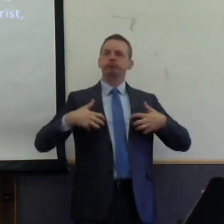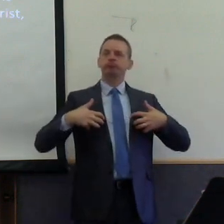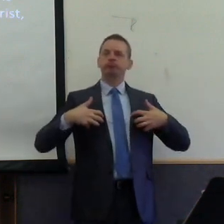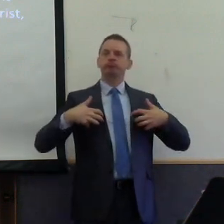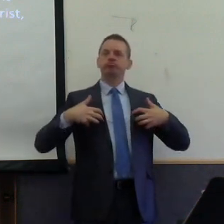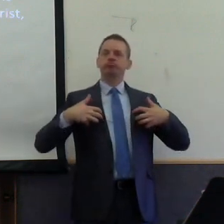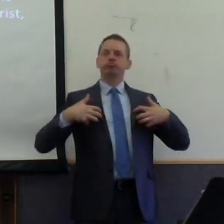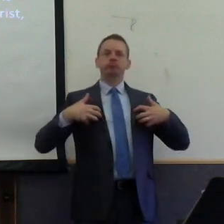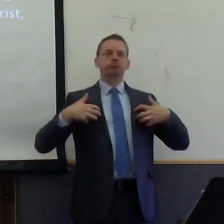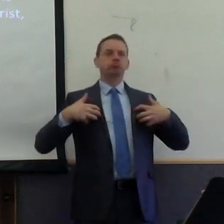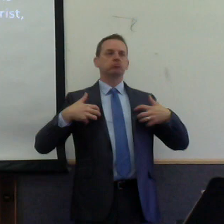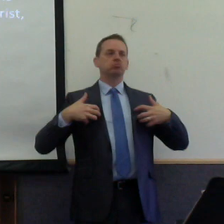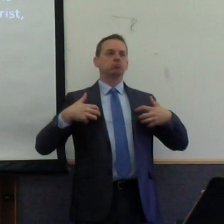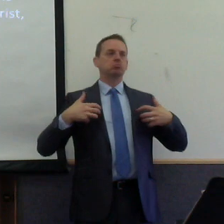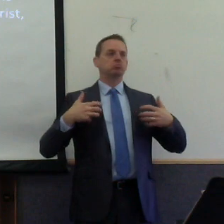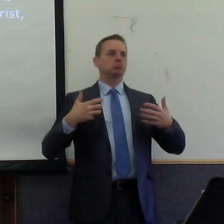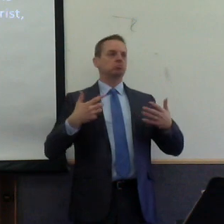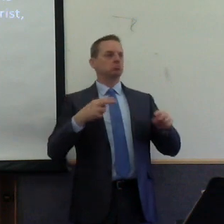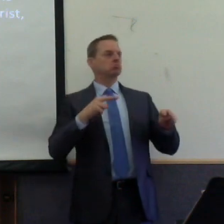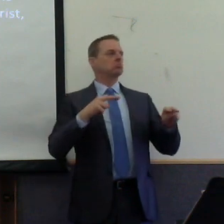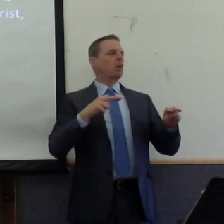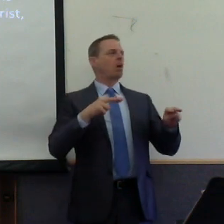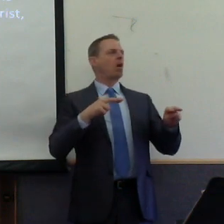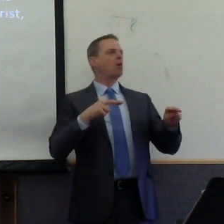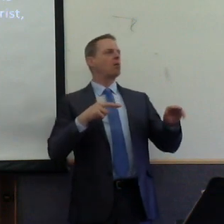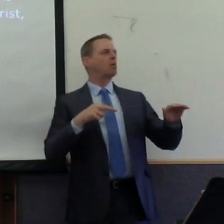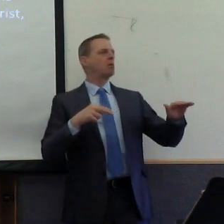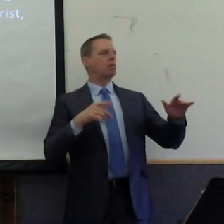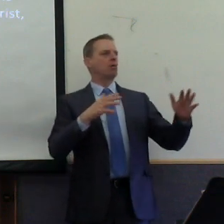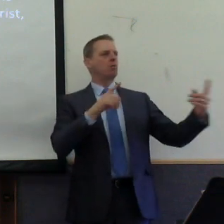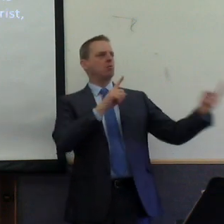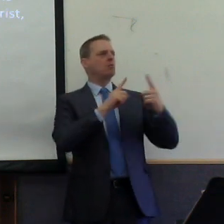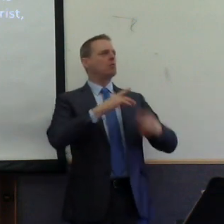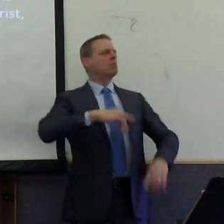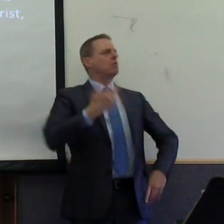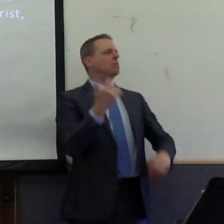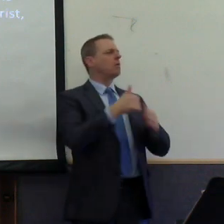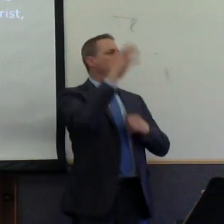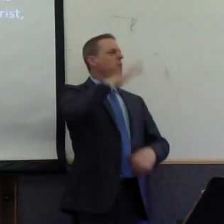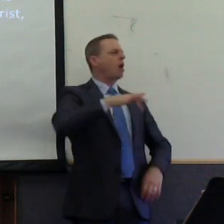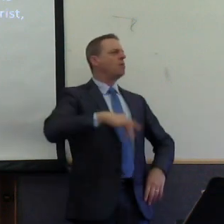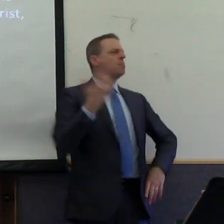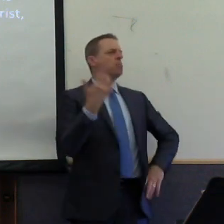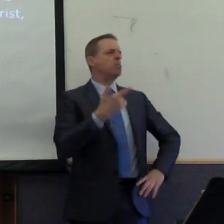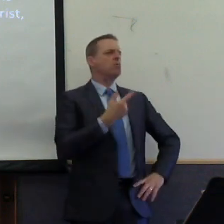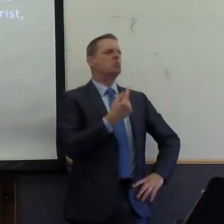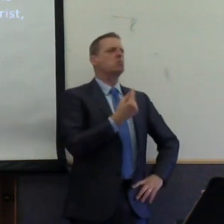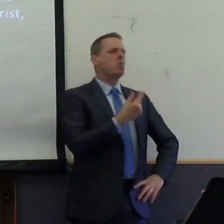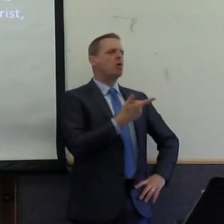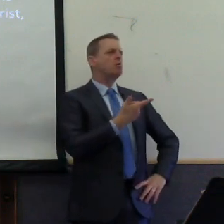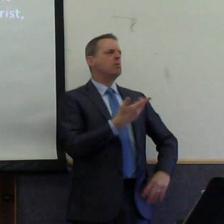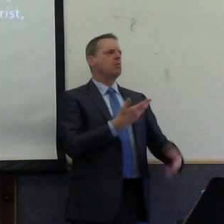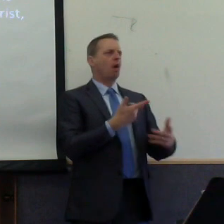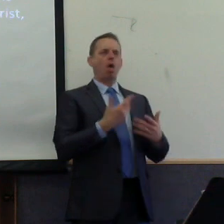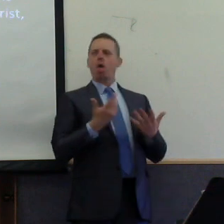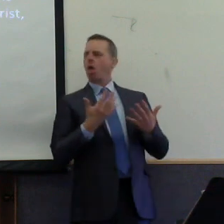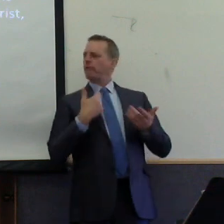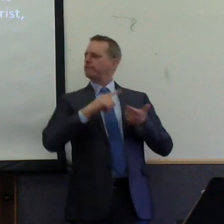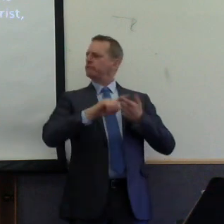And then a husband looks at the wife, chatting with a different man, and maybe he picked up. And he might